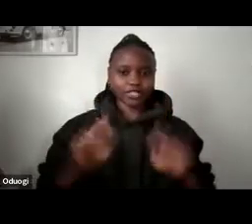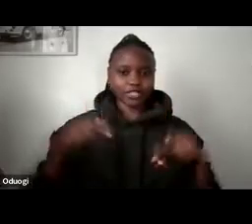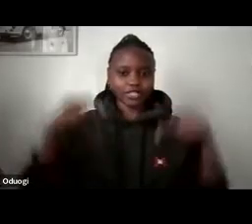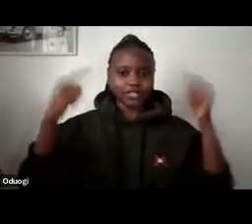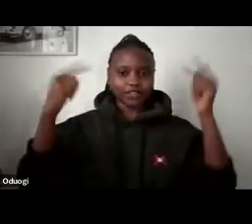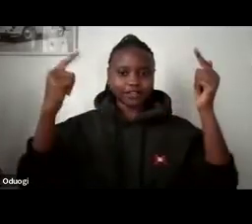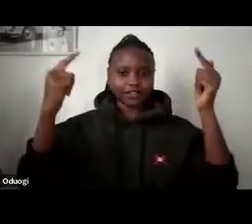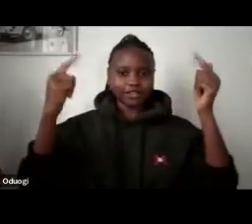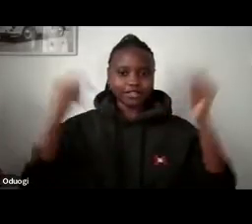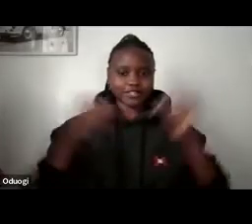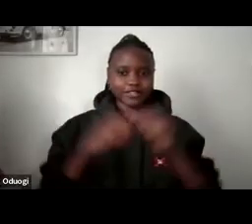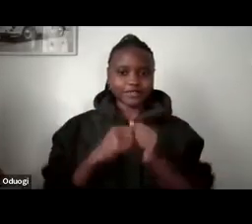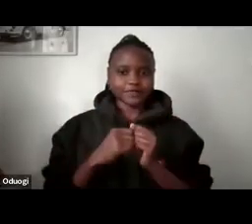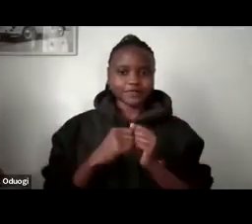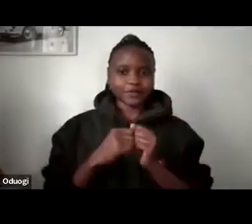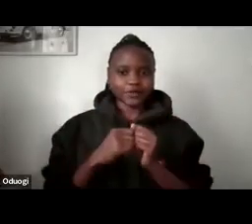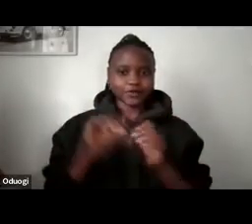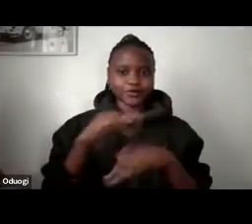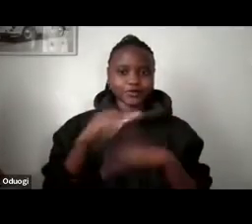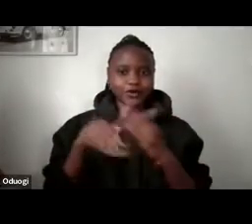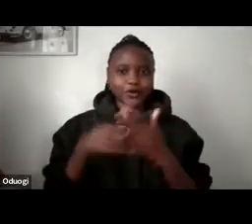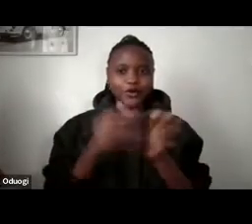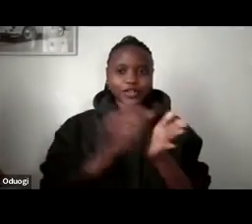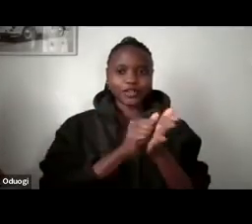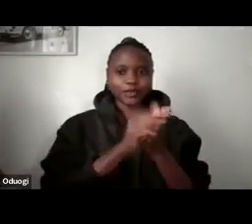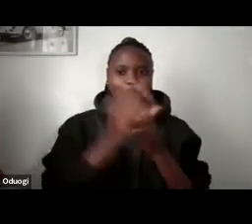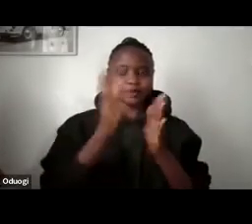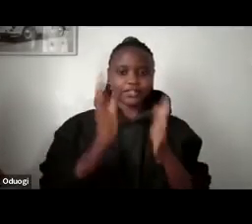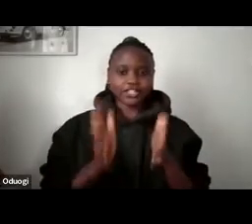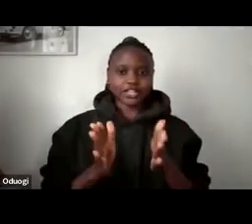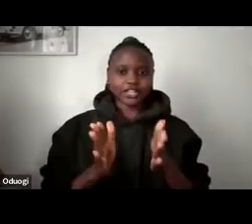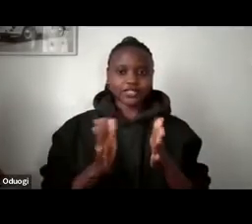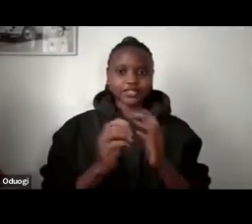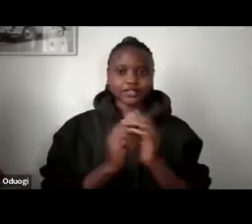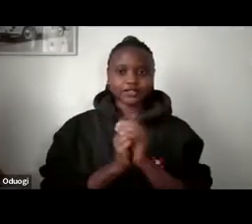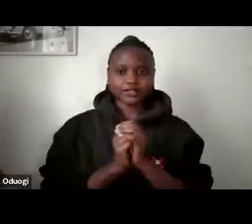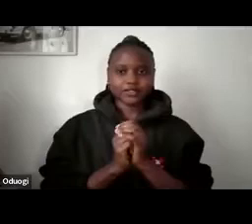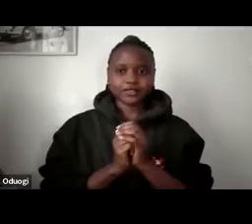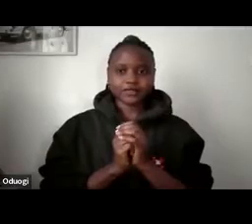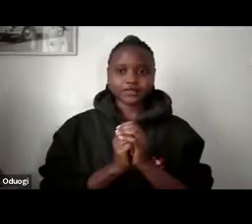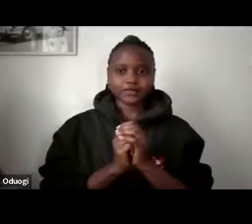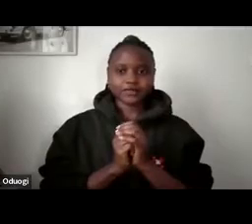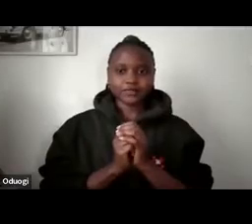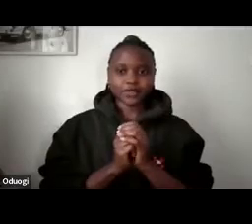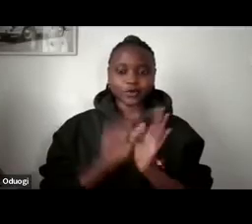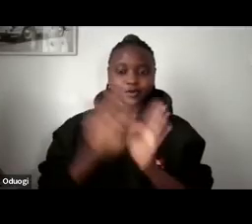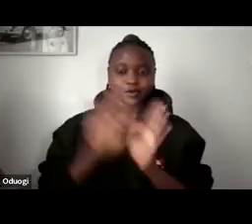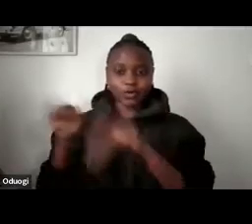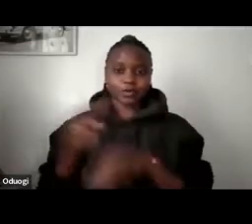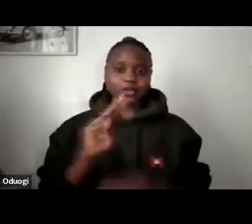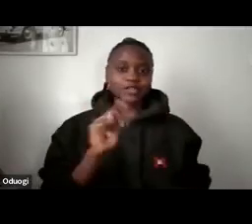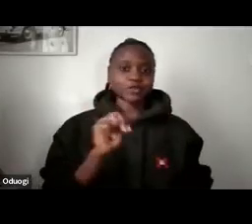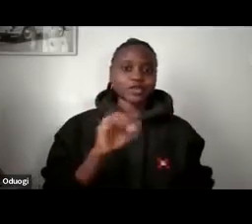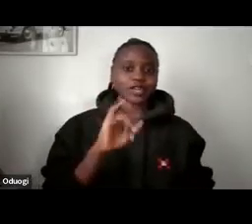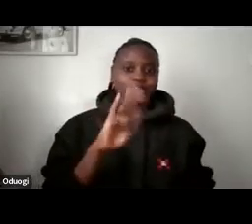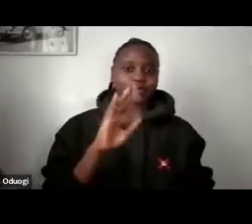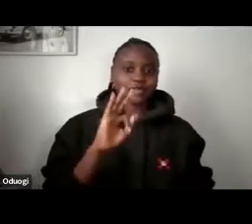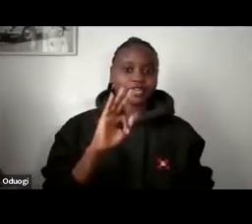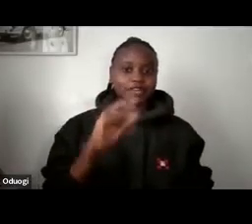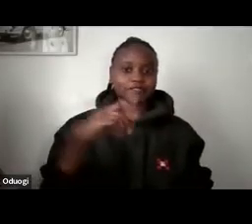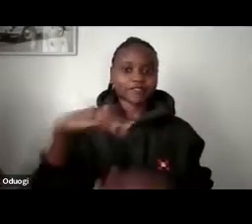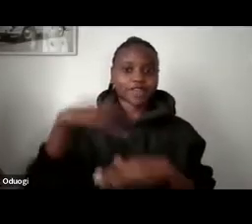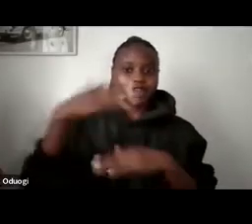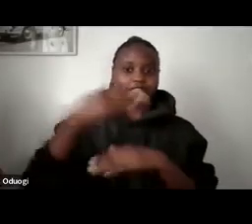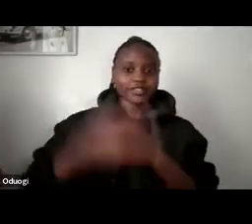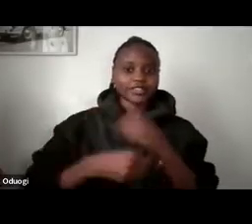calendar event for all publishers. We certainly will be going back to the Nairobi International Book Fair come next year,